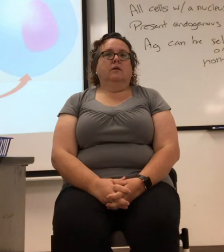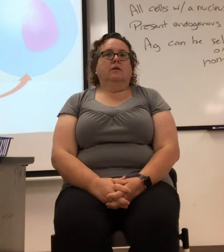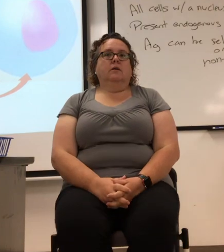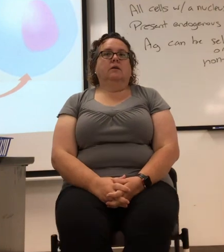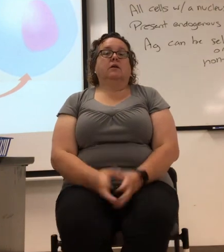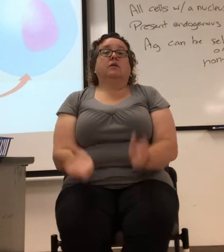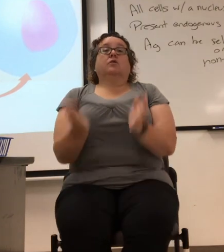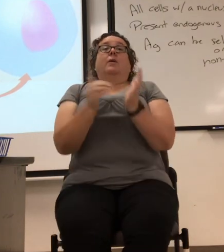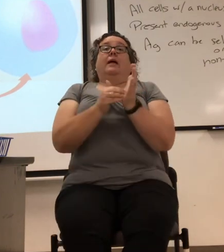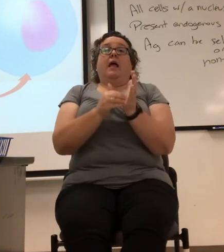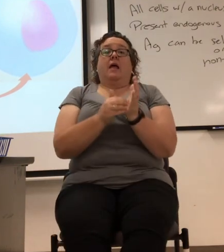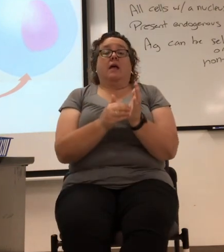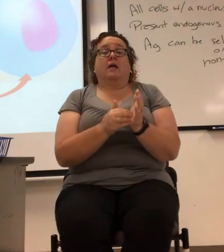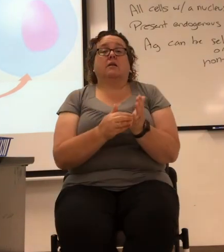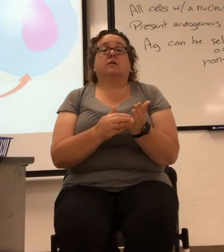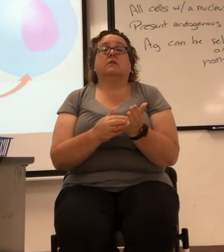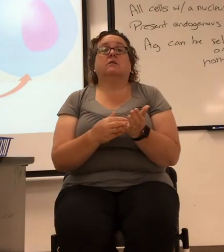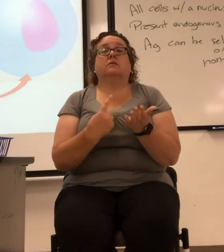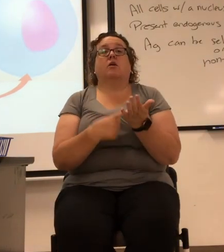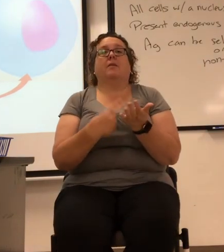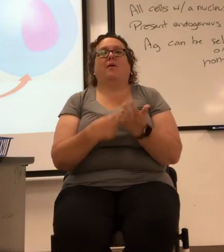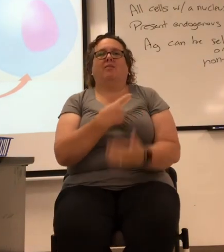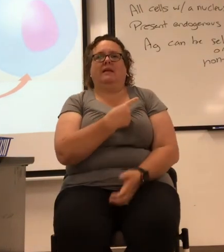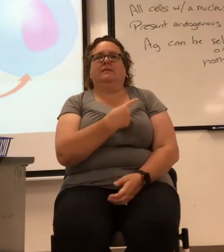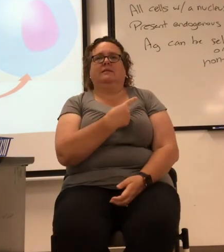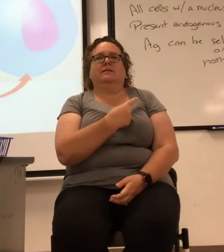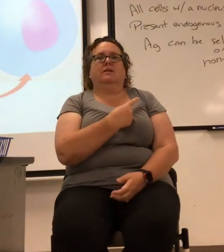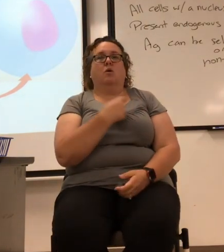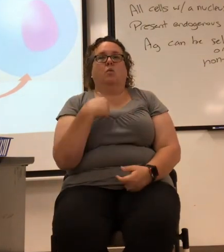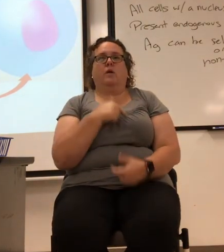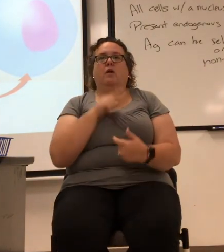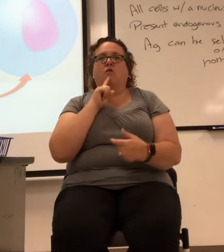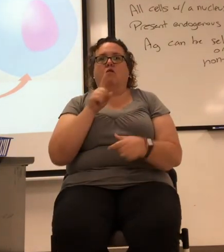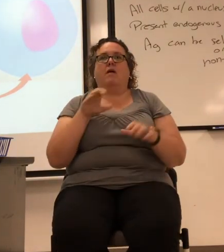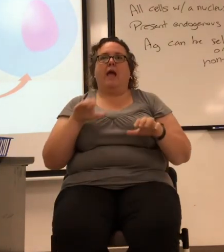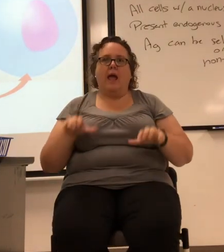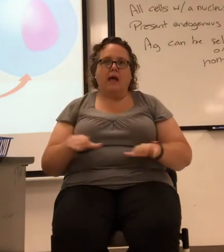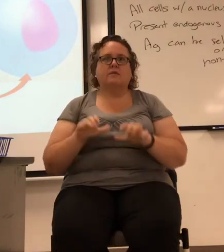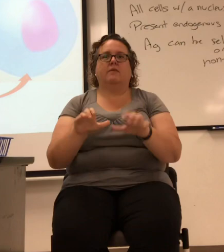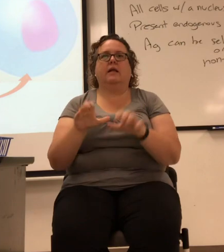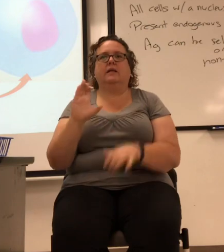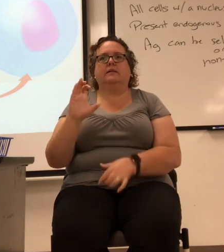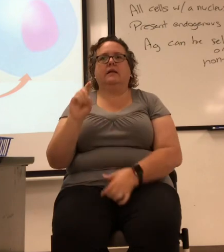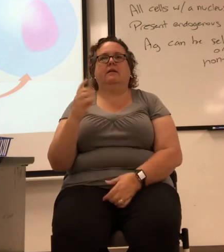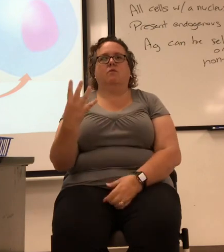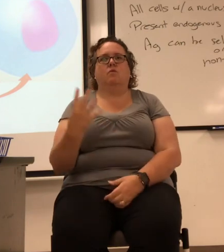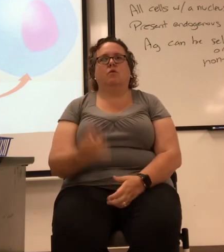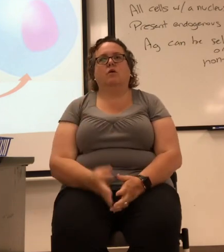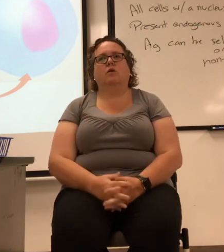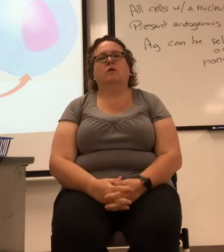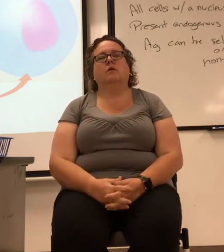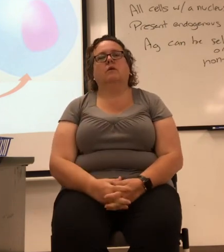So again, we're talking about this one here. We're activating a CD4.